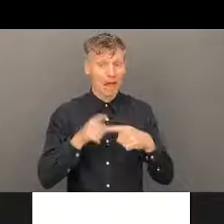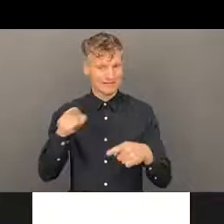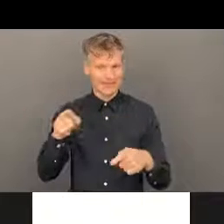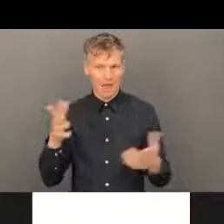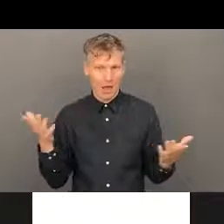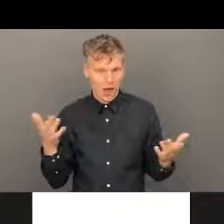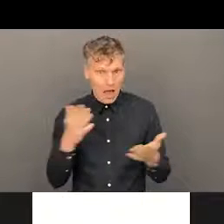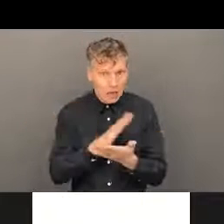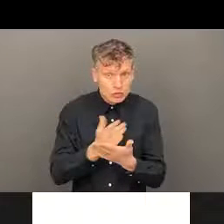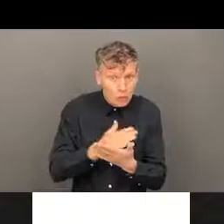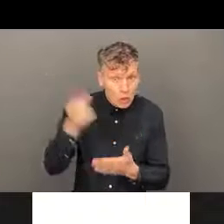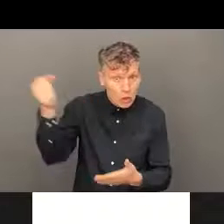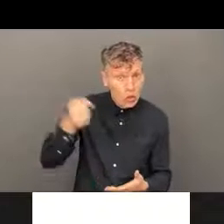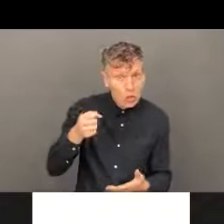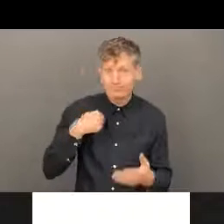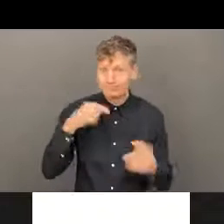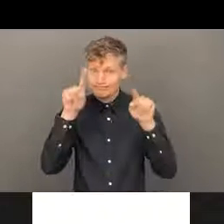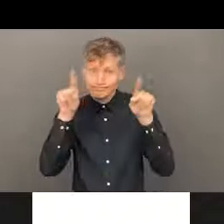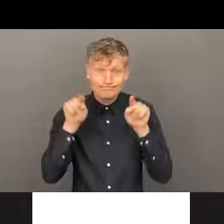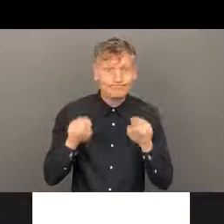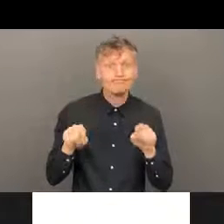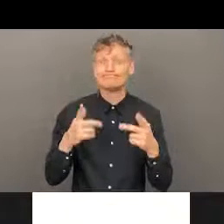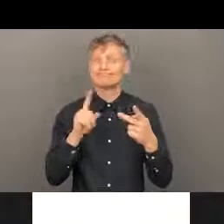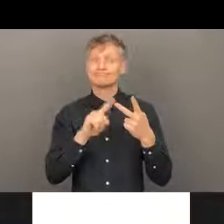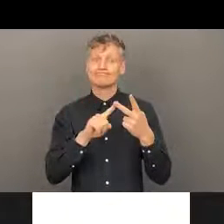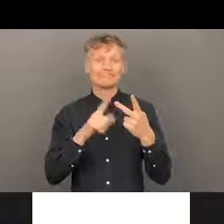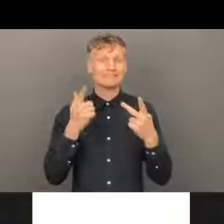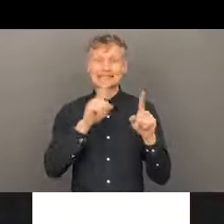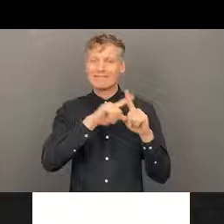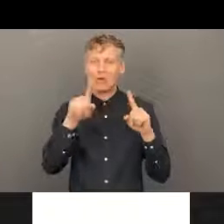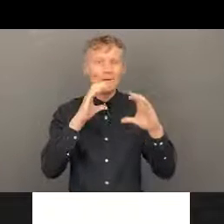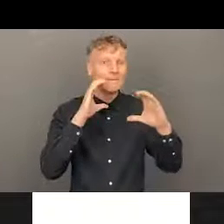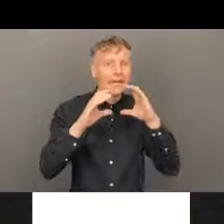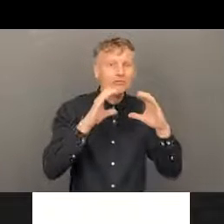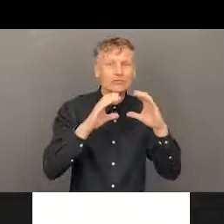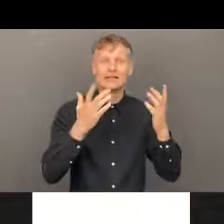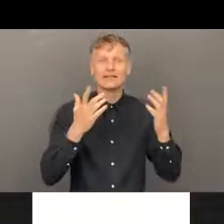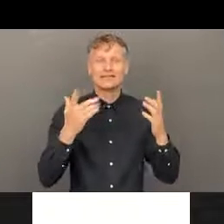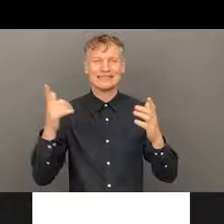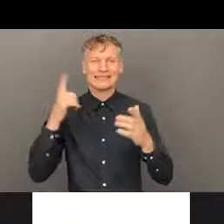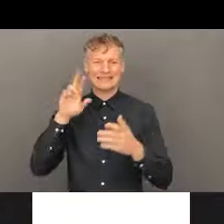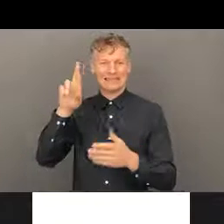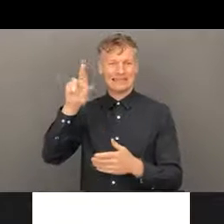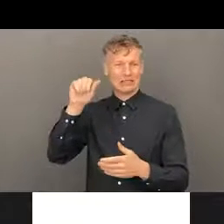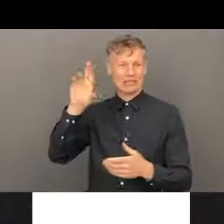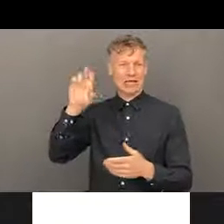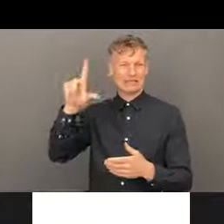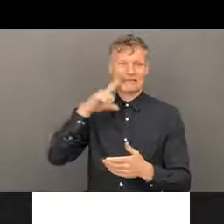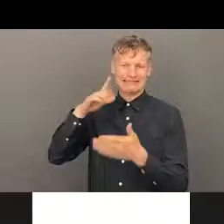translators, or other forms of communication support. Sorry, Ailey, it would be